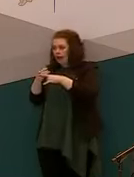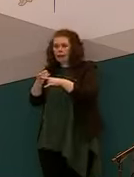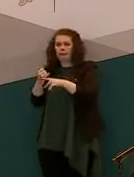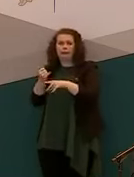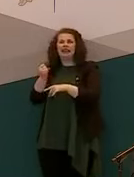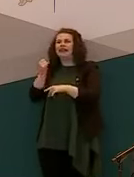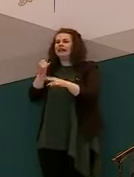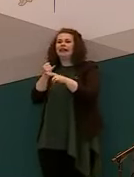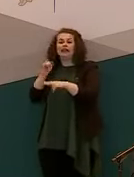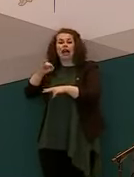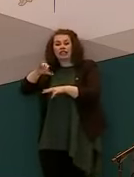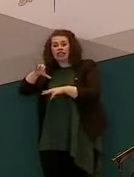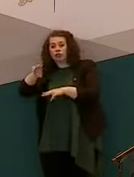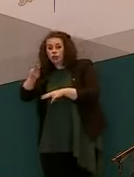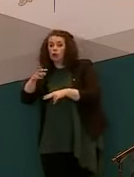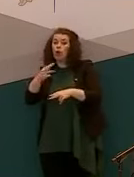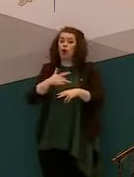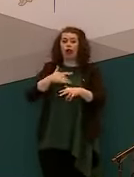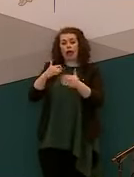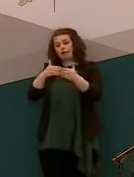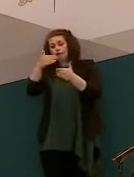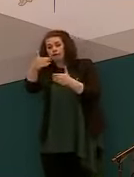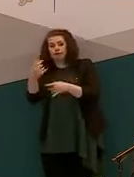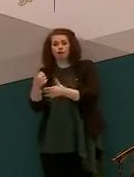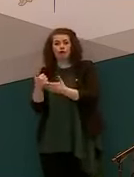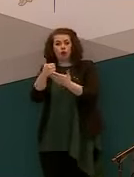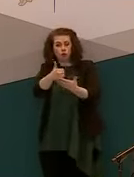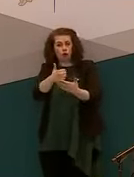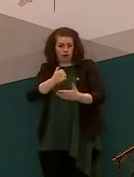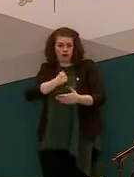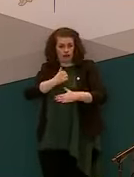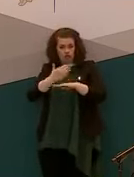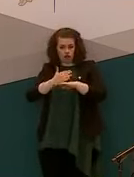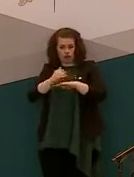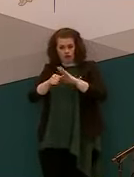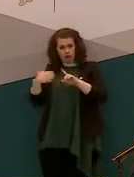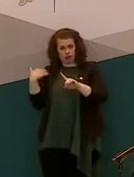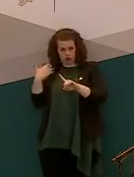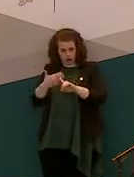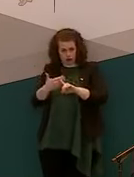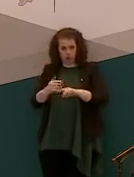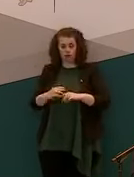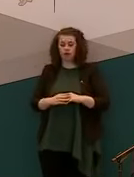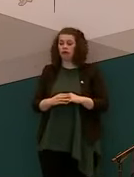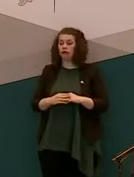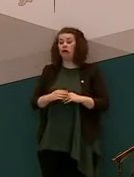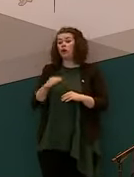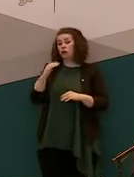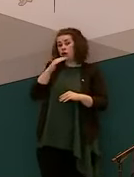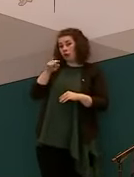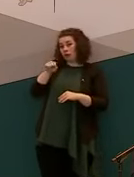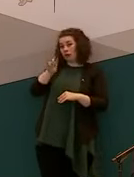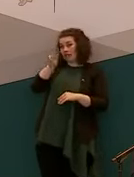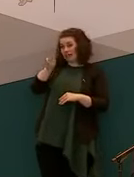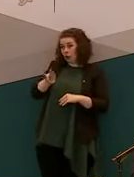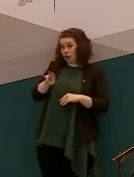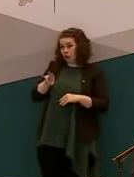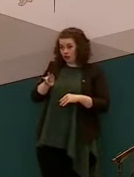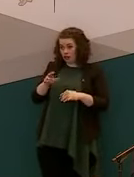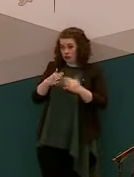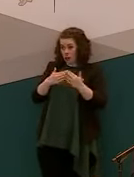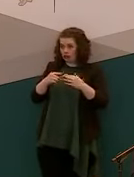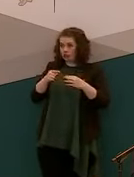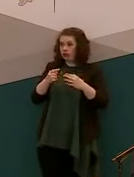or end-of-life care, there should be no distinction. In terms, it is important in addressing this question to look at the scale that's involved here. There are